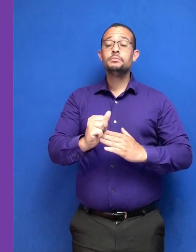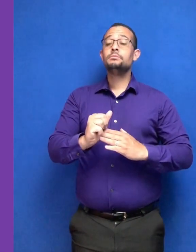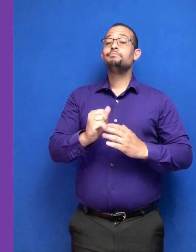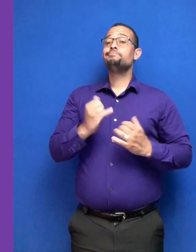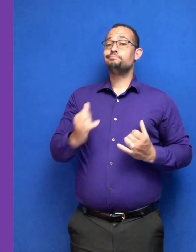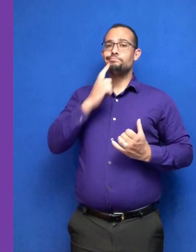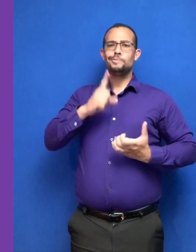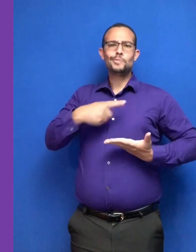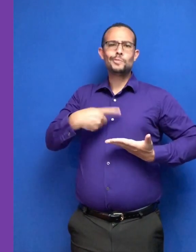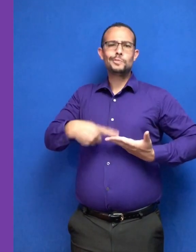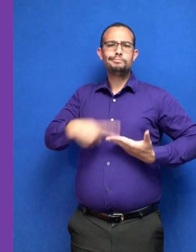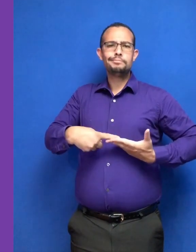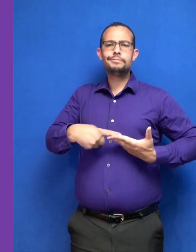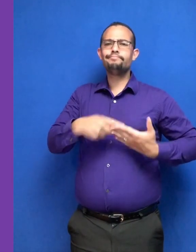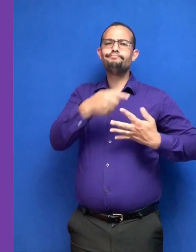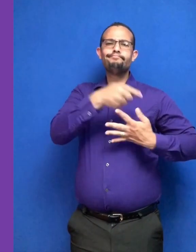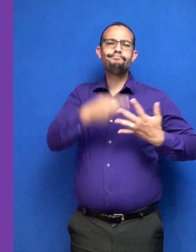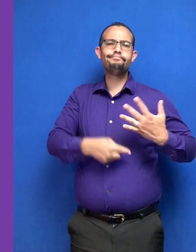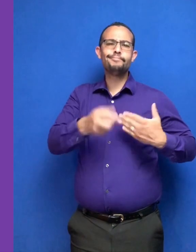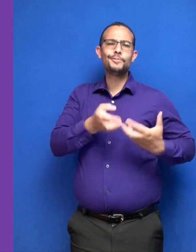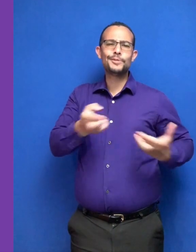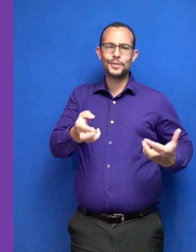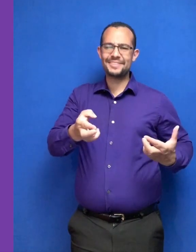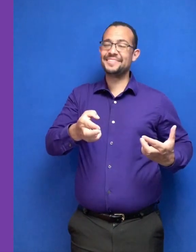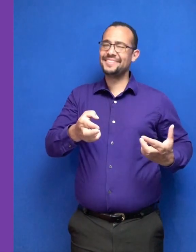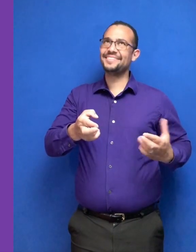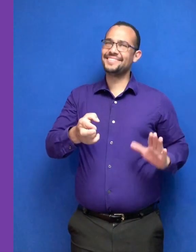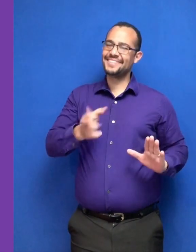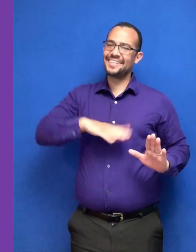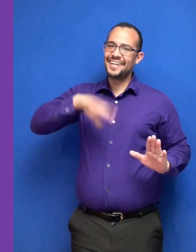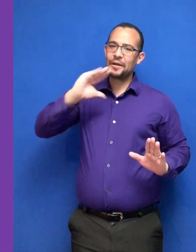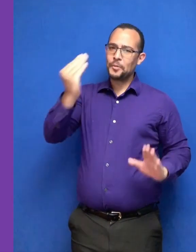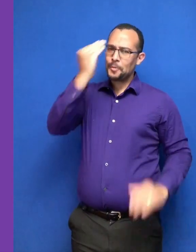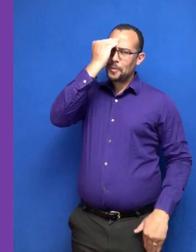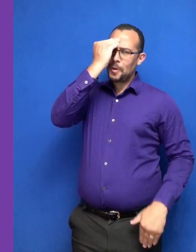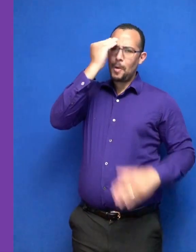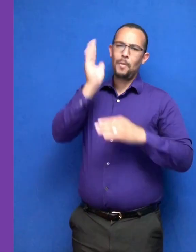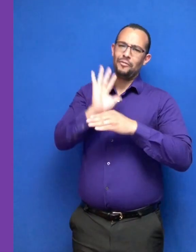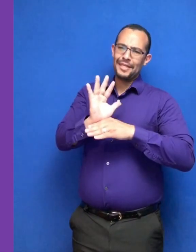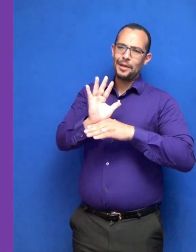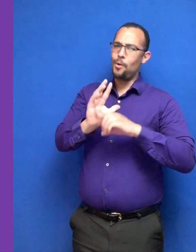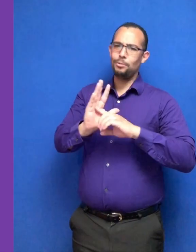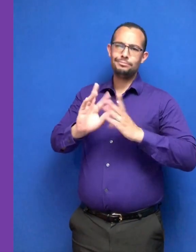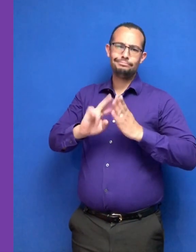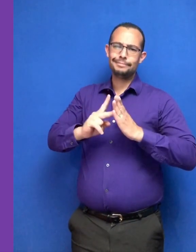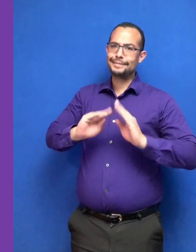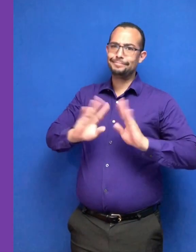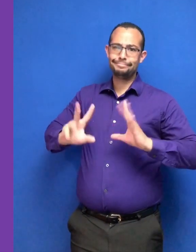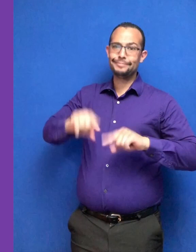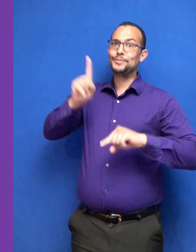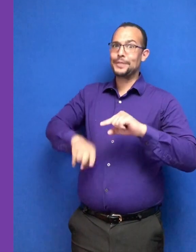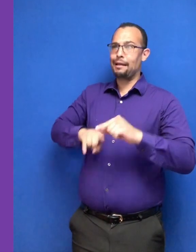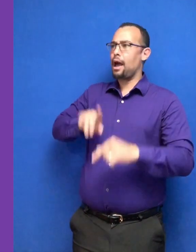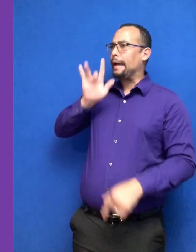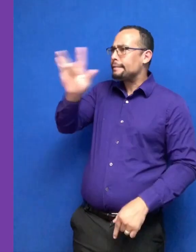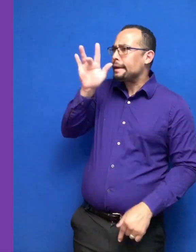several resources. Knowing that this is a video and you cannot click on any of these links, I want to let you know that